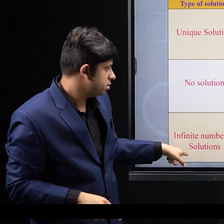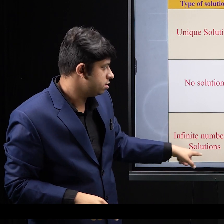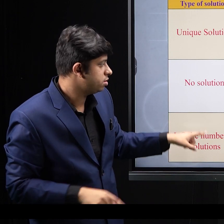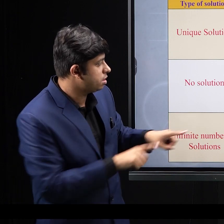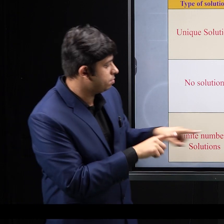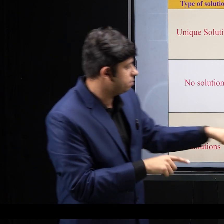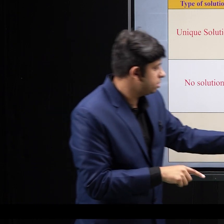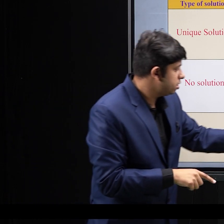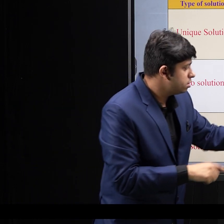c2.